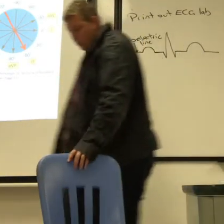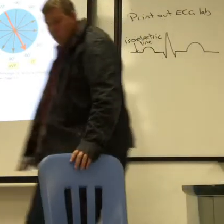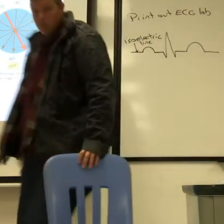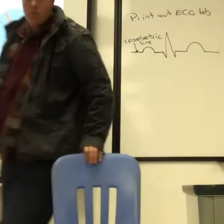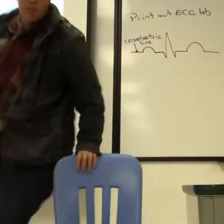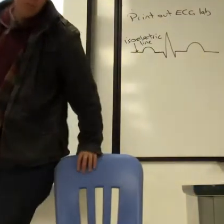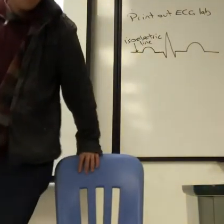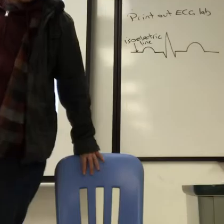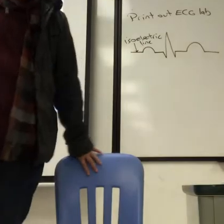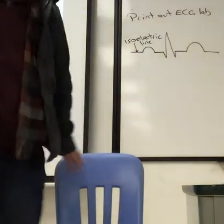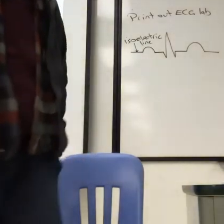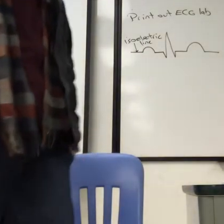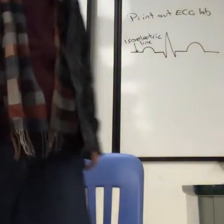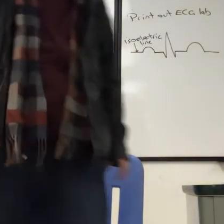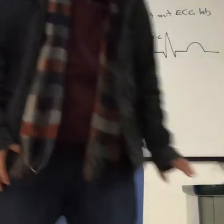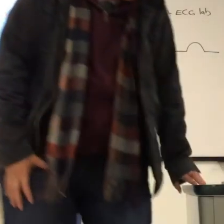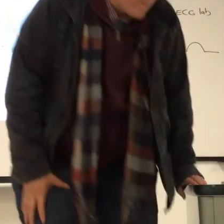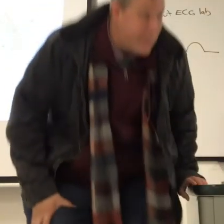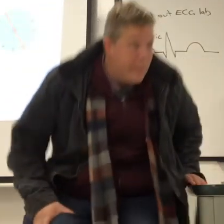Means.